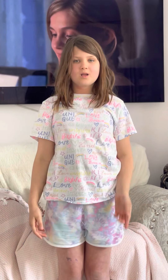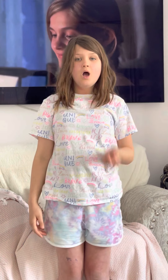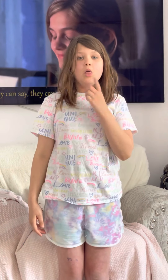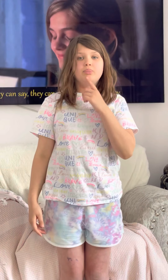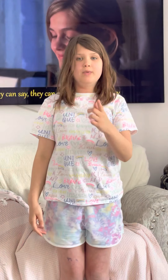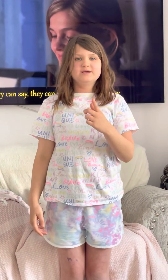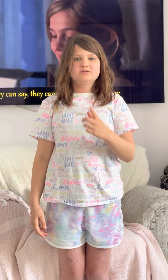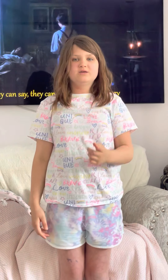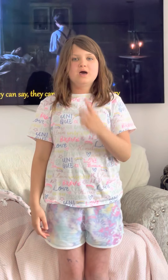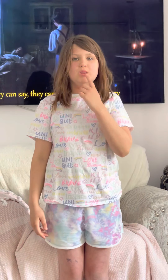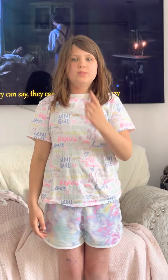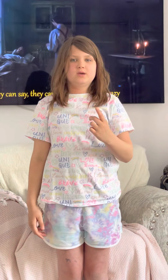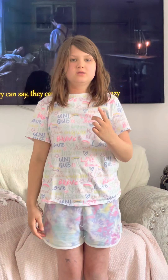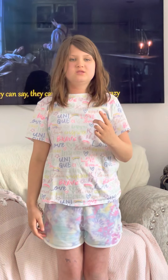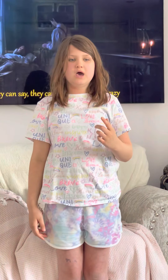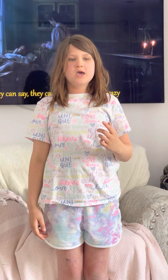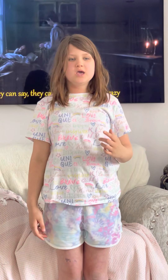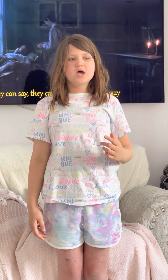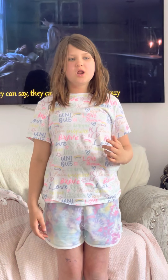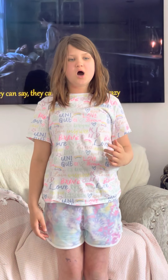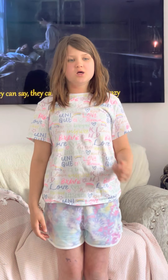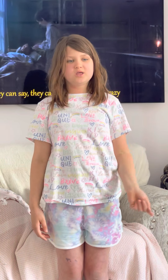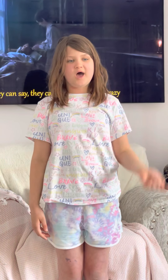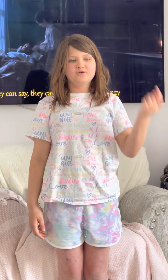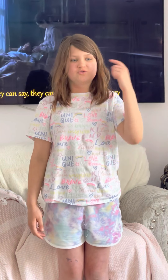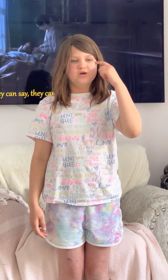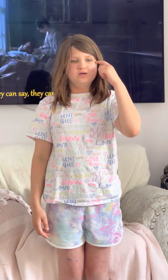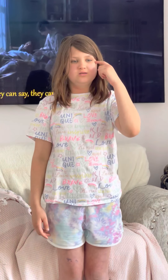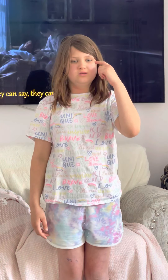They can say, they can say, it all sounds crazy.